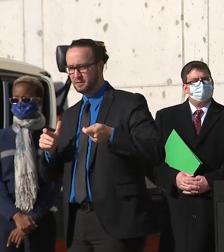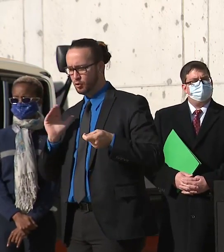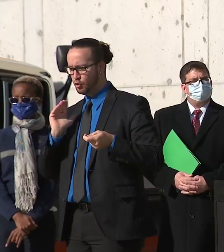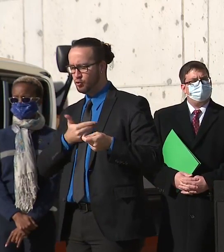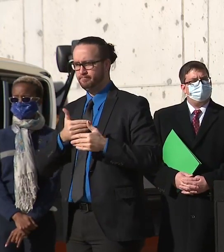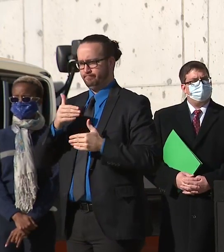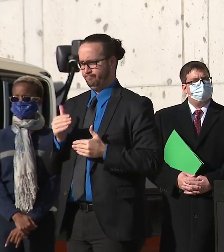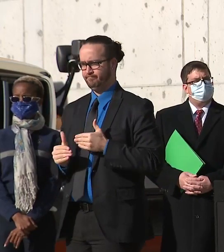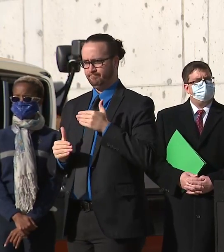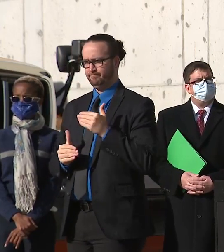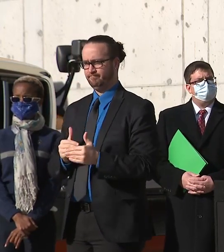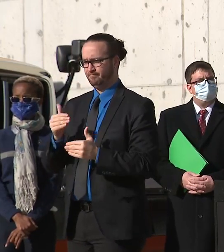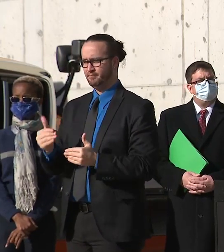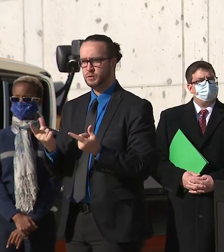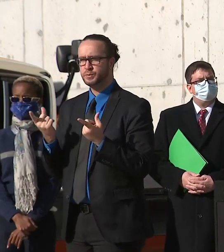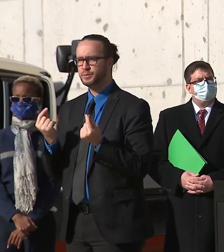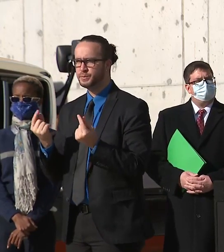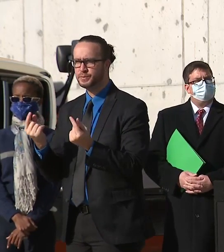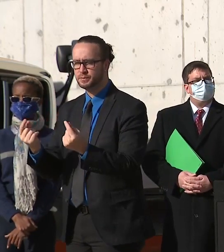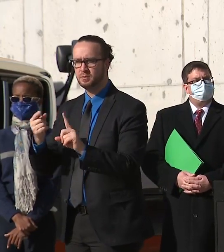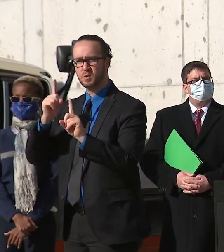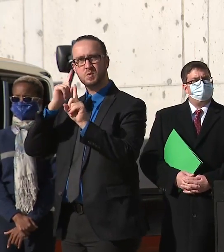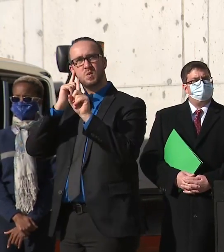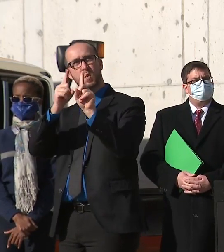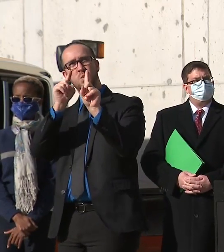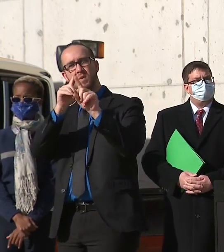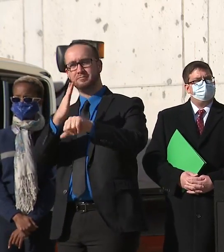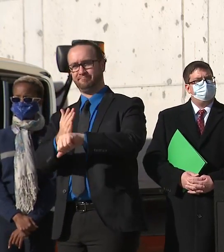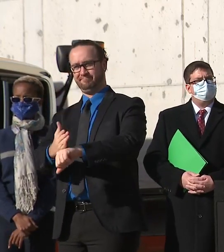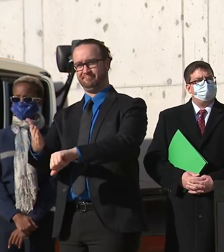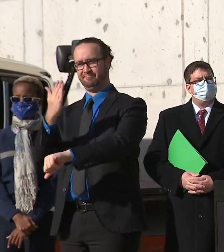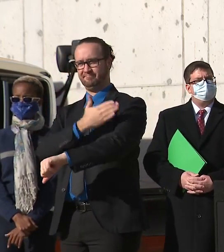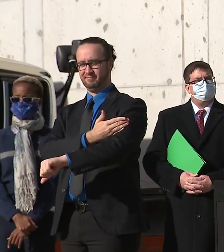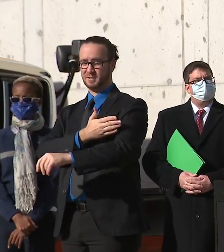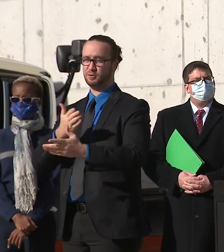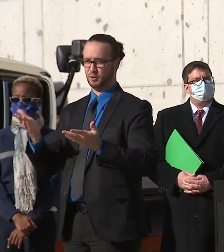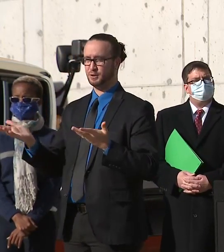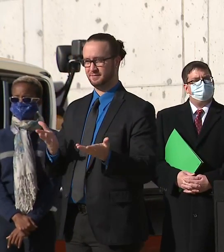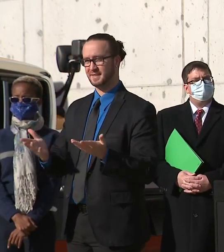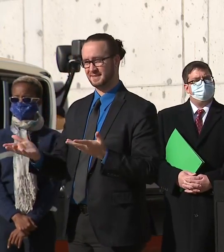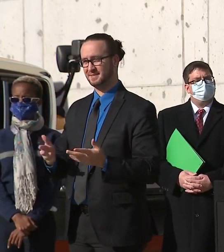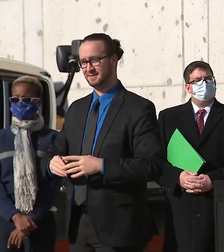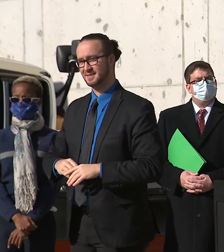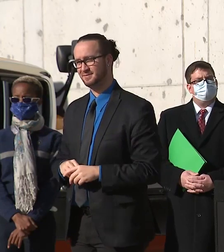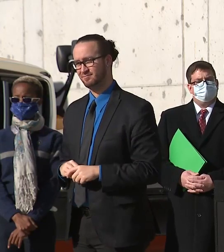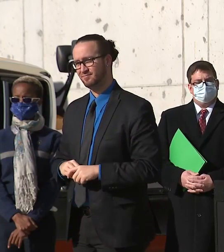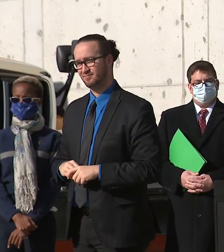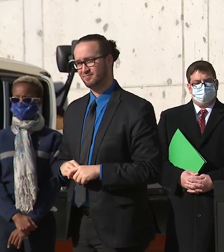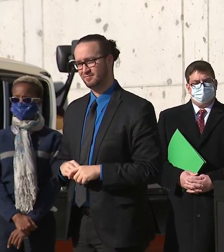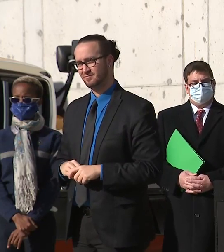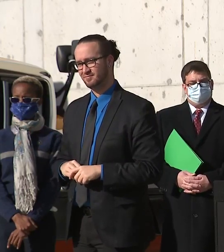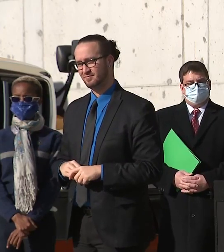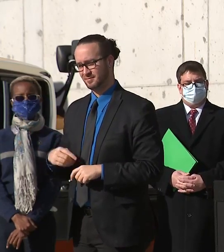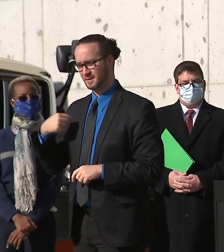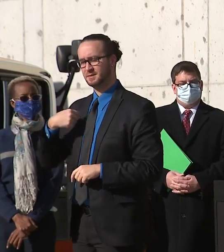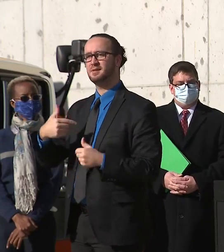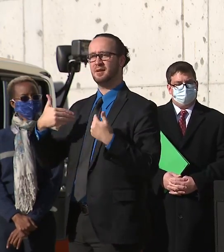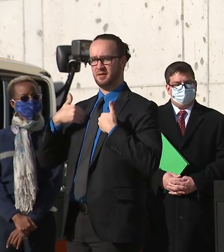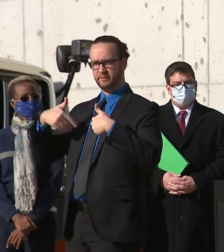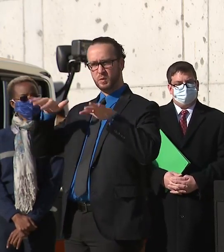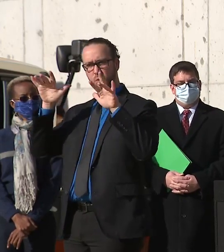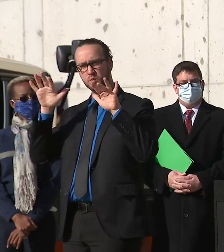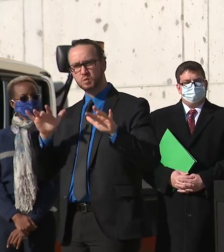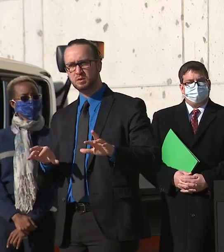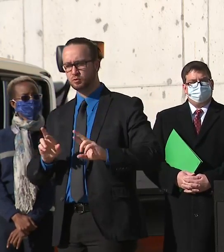residents. In preparation for the pending storm, our crews have been readying snow equipment and will pre-treat city gateways with salt